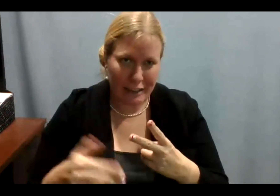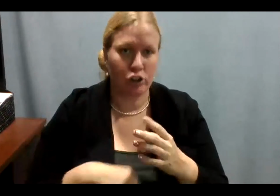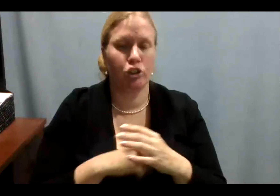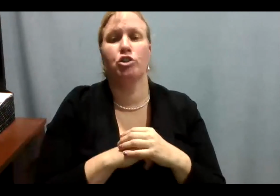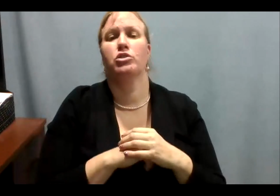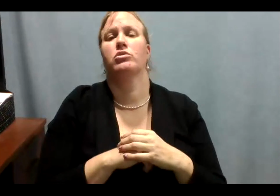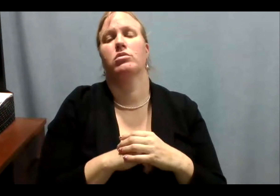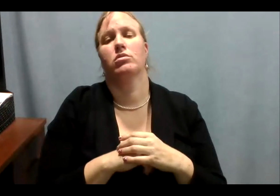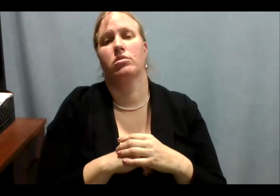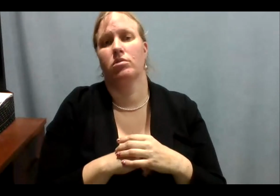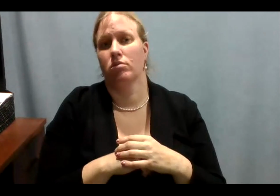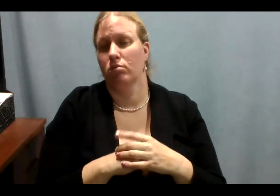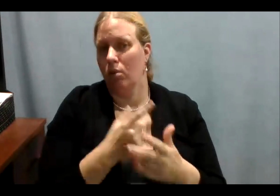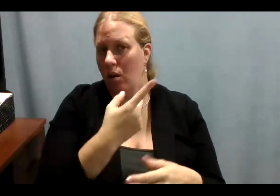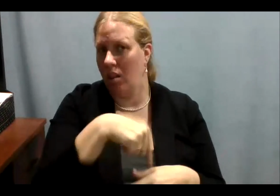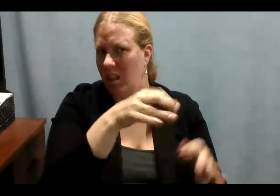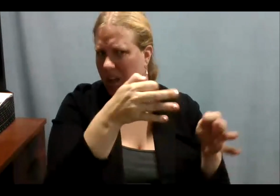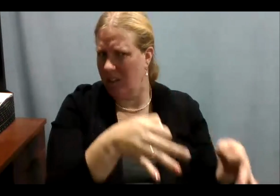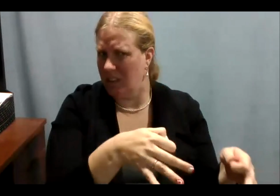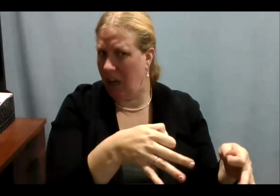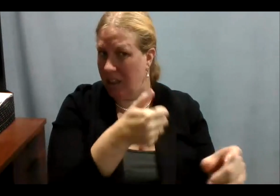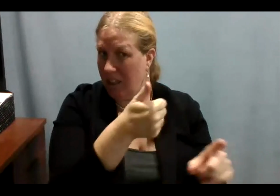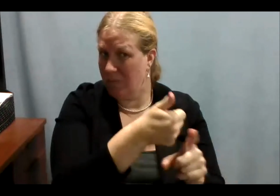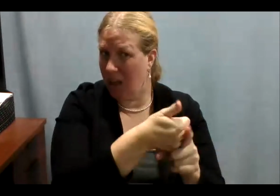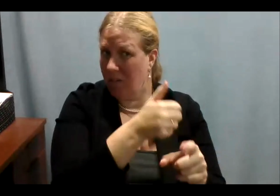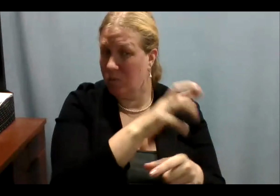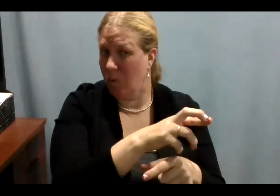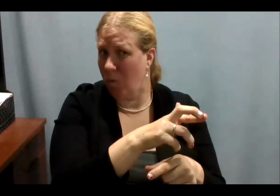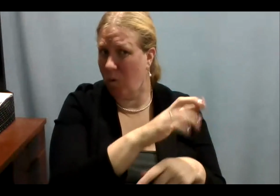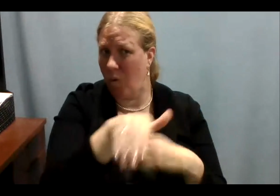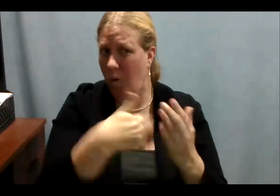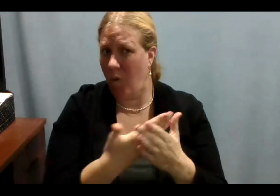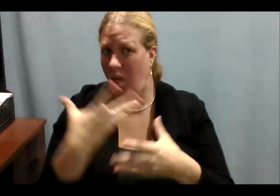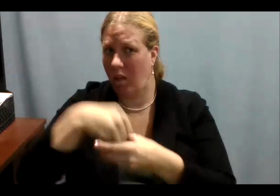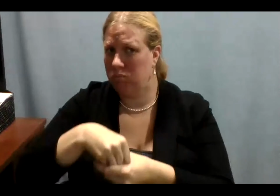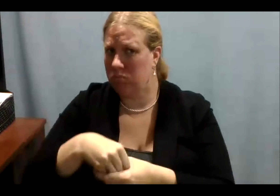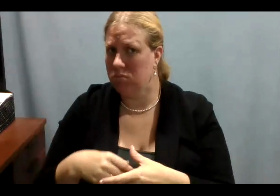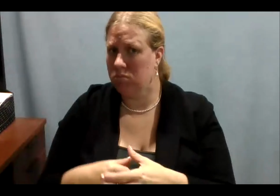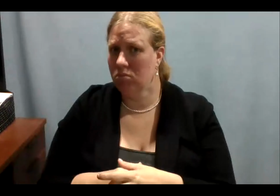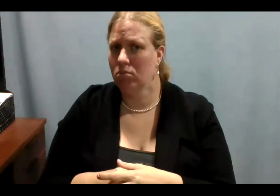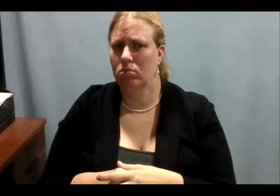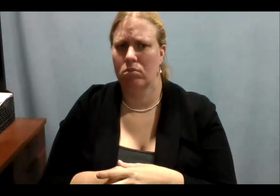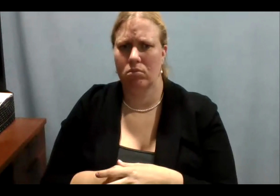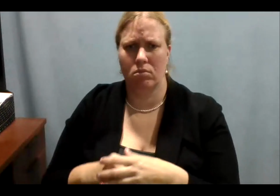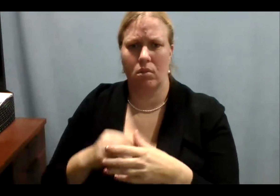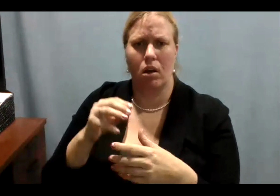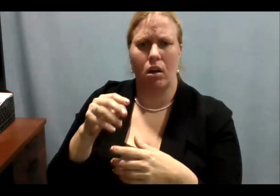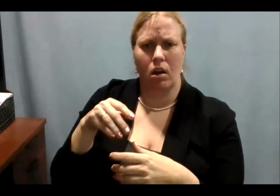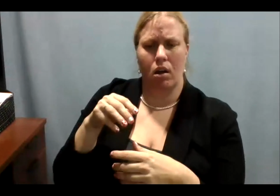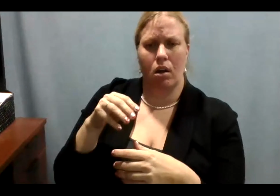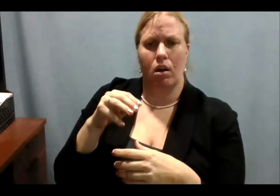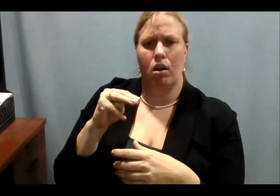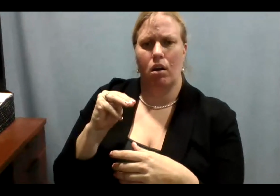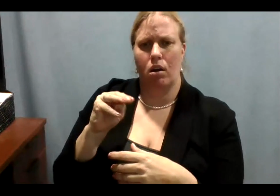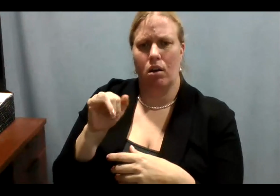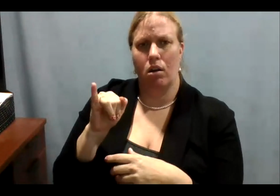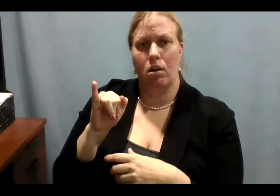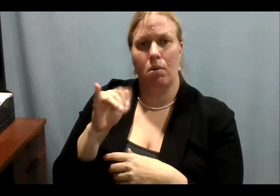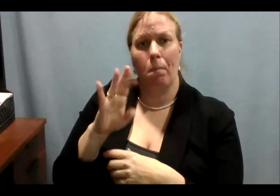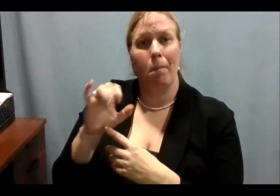they decide to deliver as they are able to? So our role will be primarily raising visibility,